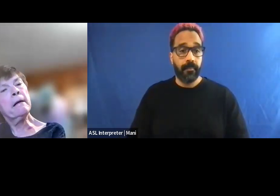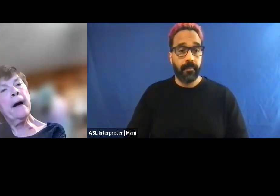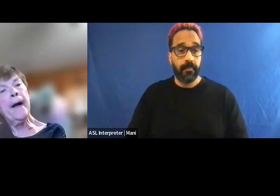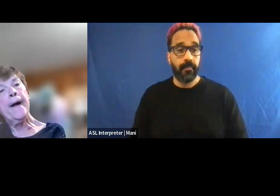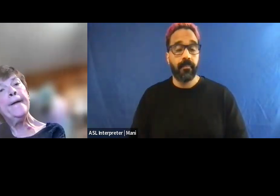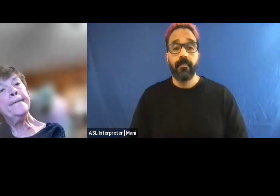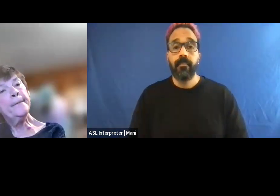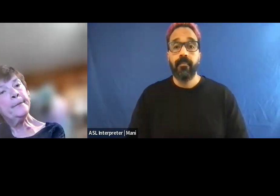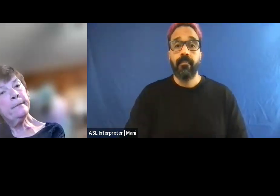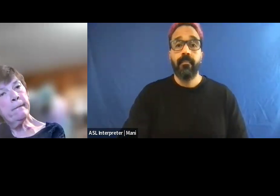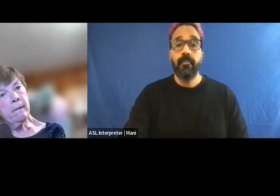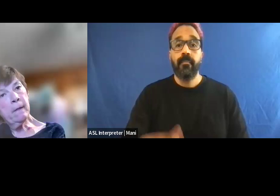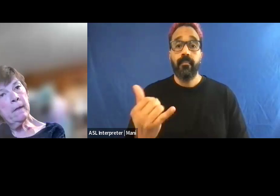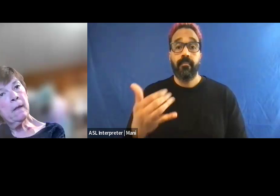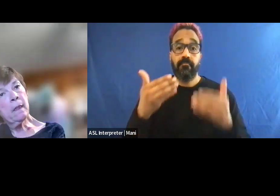Go ahead.